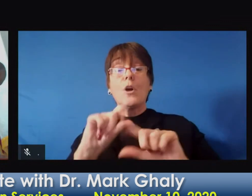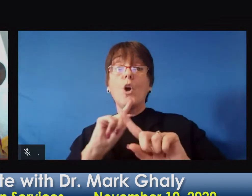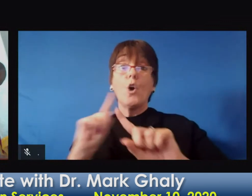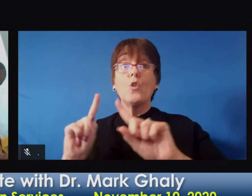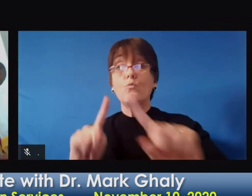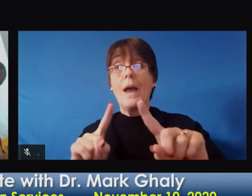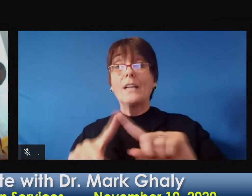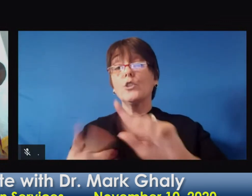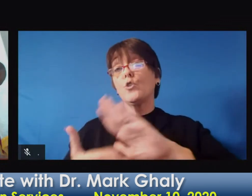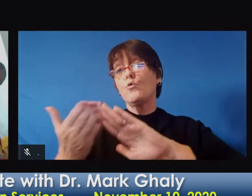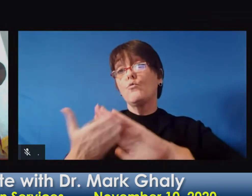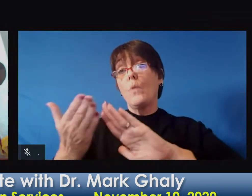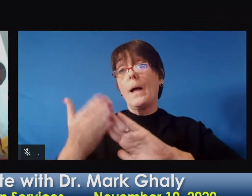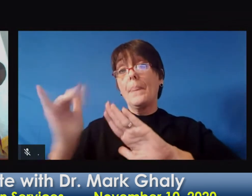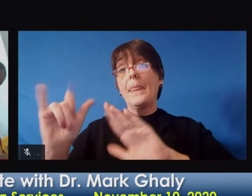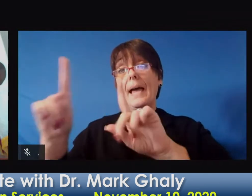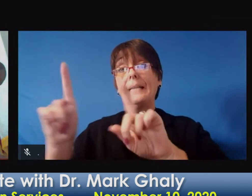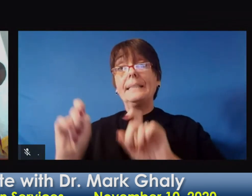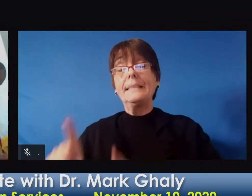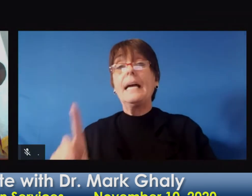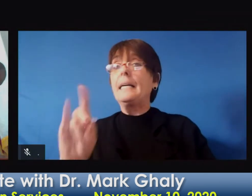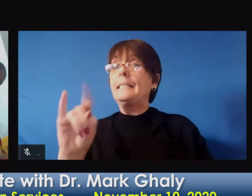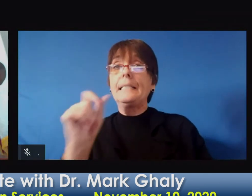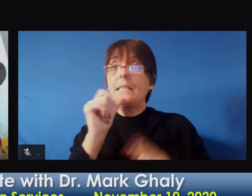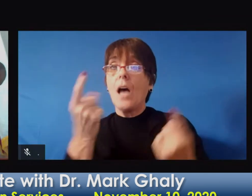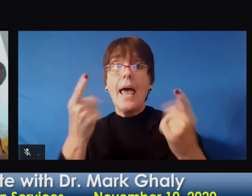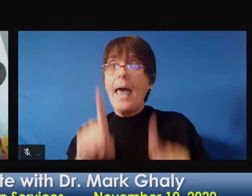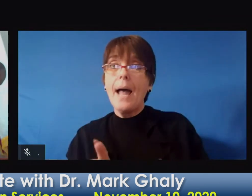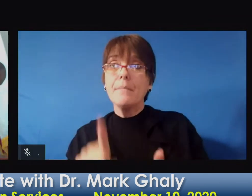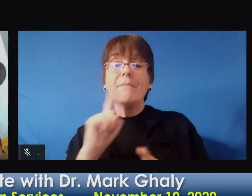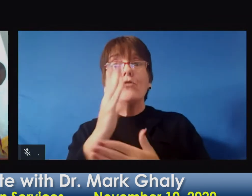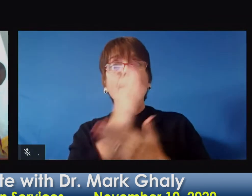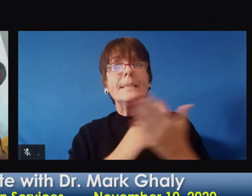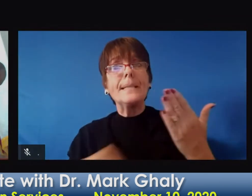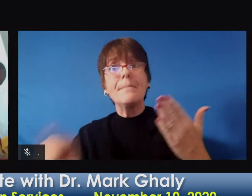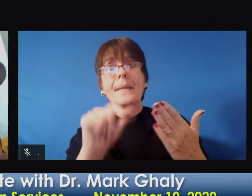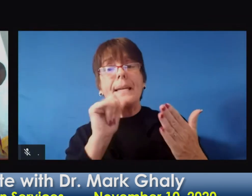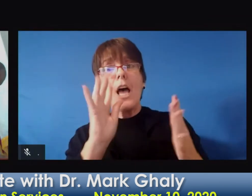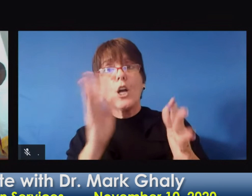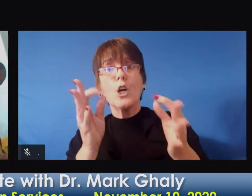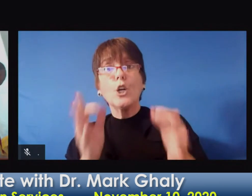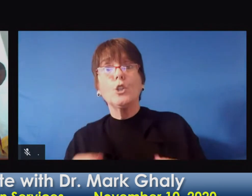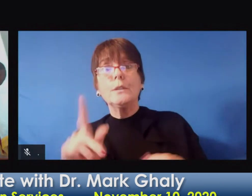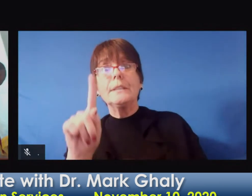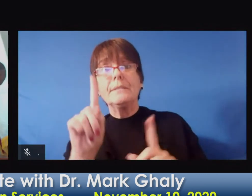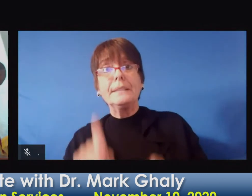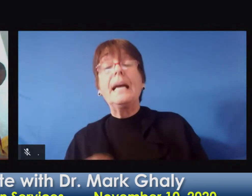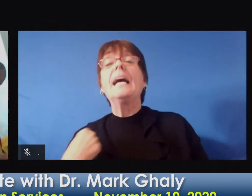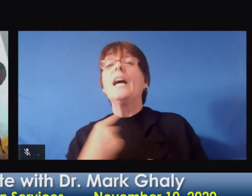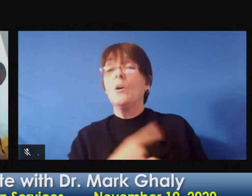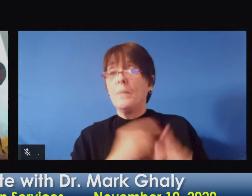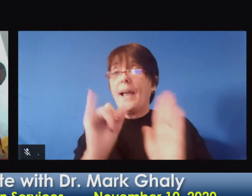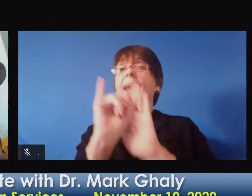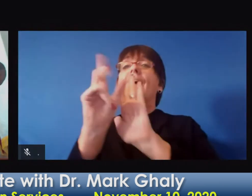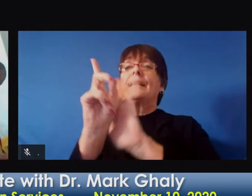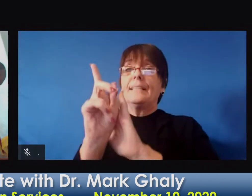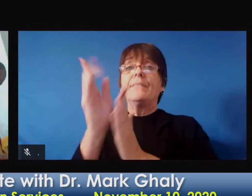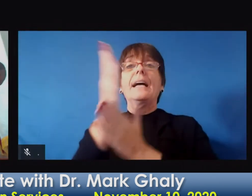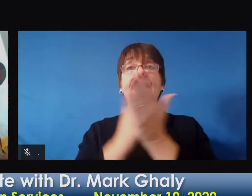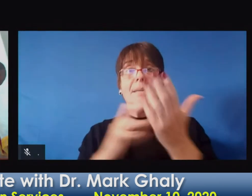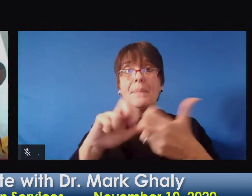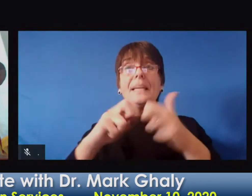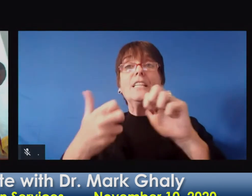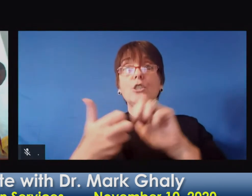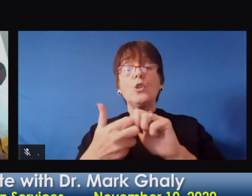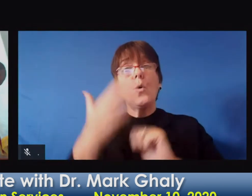run the test didn't occur for some of those inconclusive tests. We've identified some of the issues with